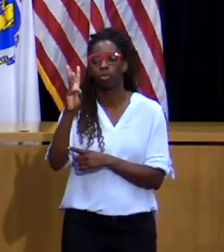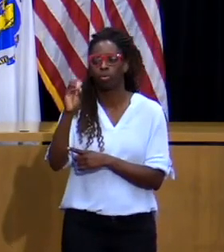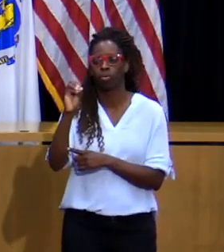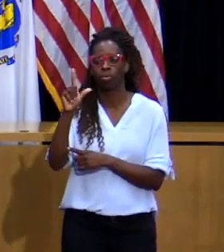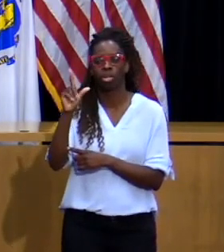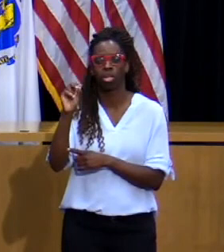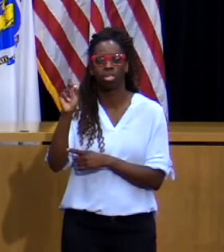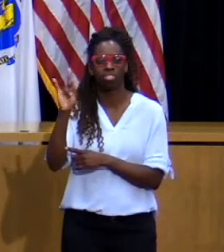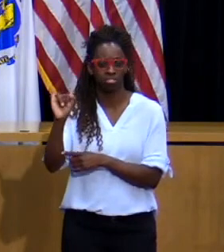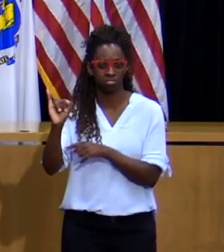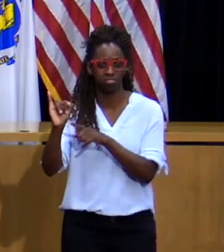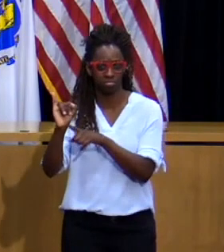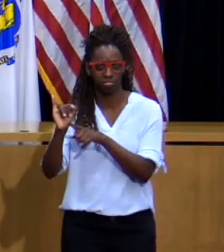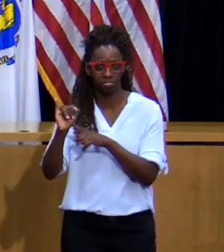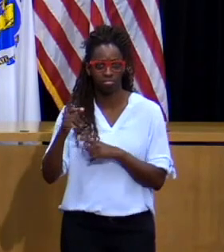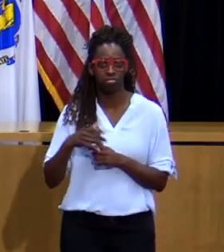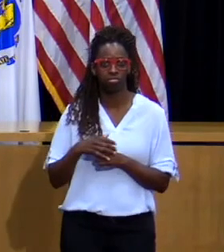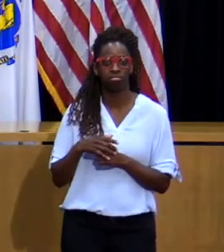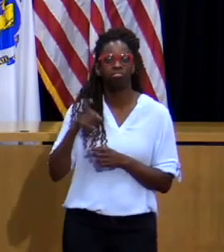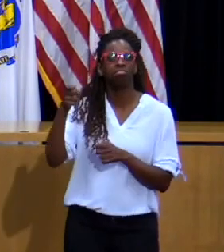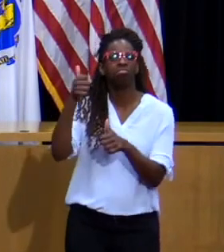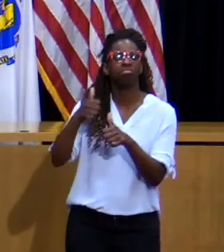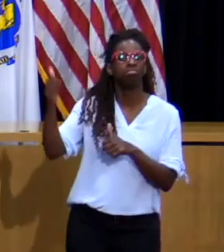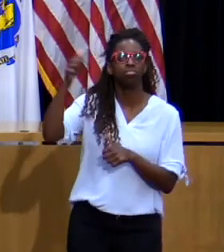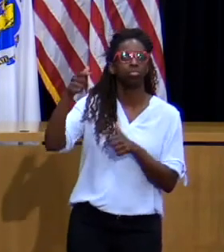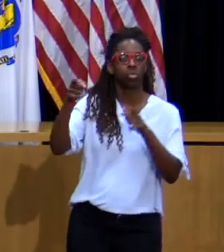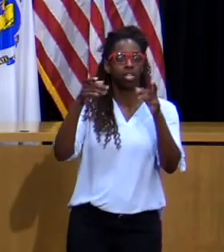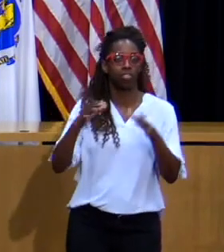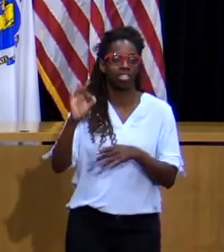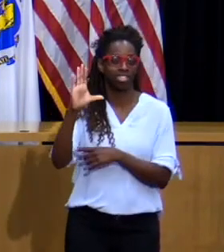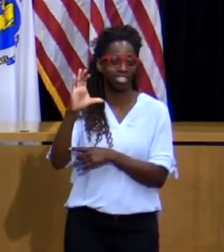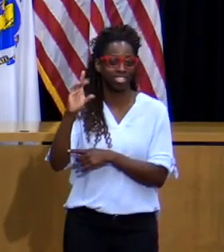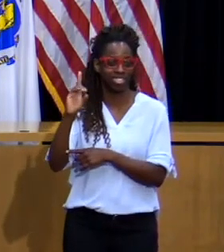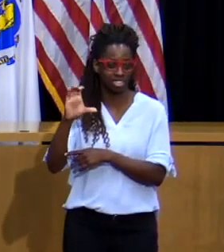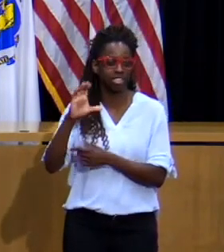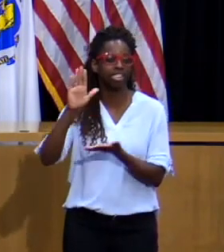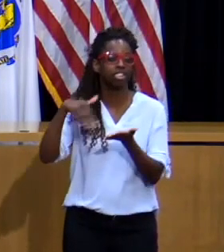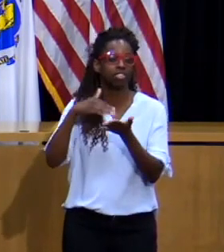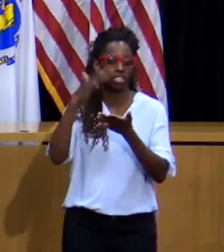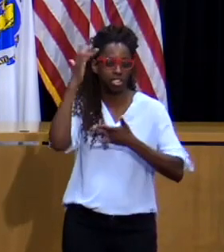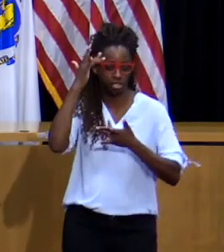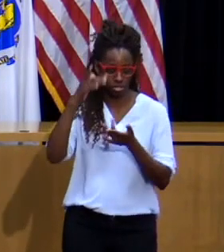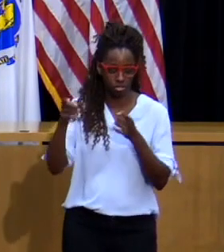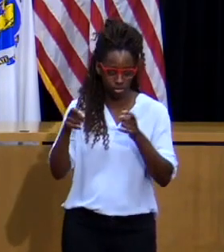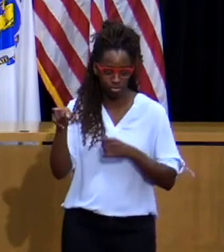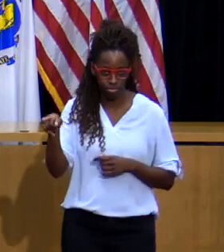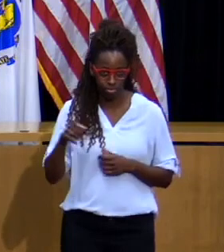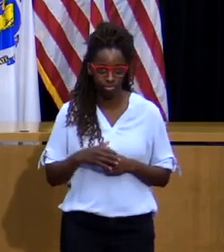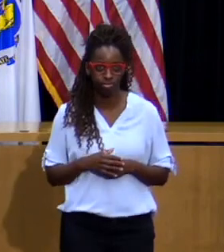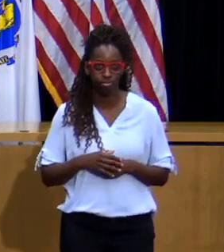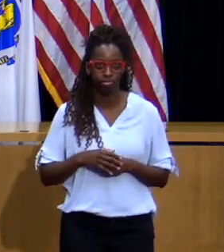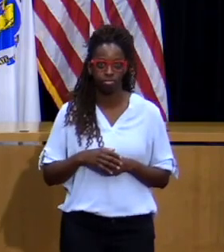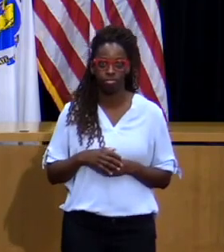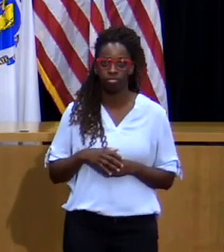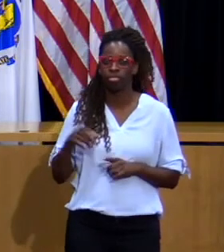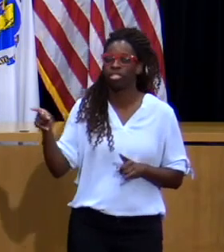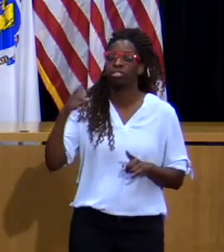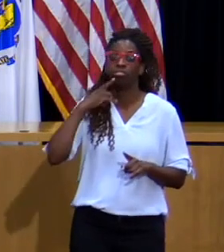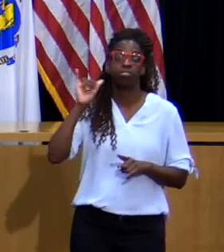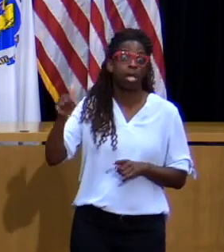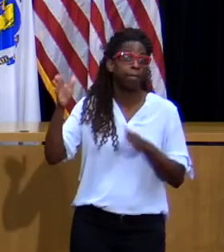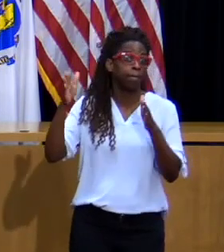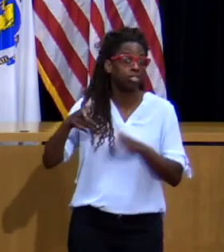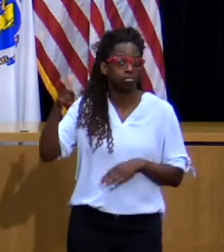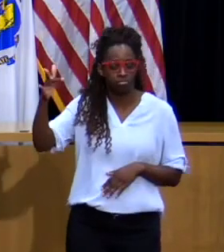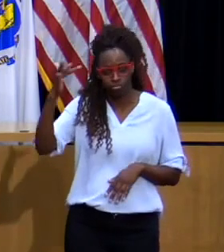CDC? So I can't think of a better person to be in this role. A smarter, more compassionate person whose whole career has